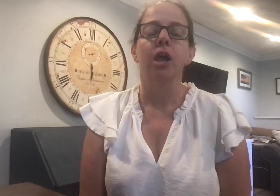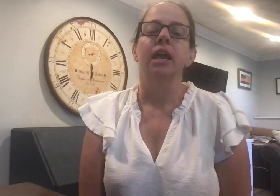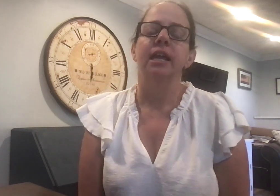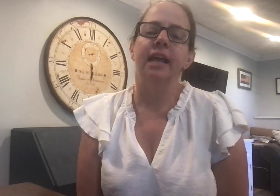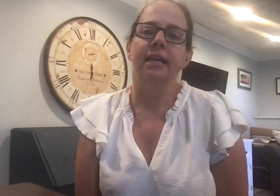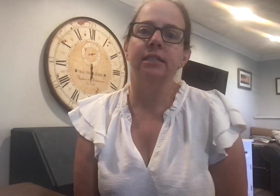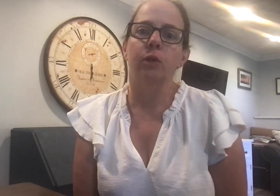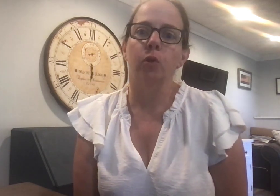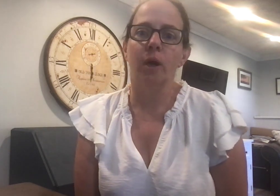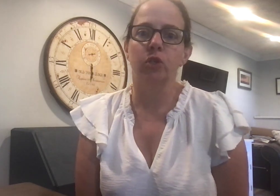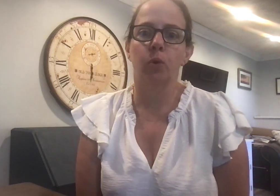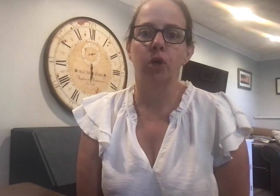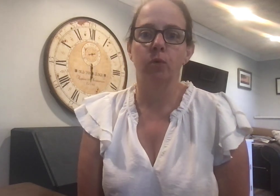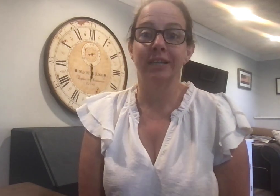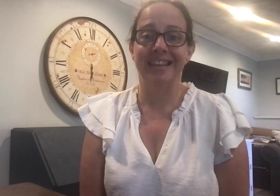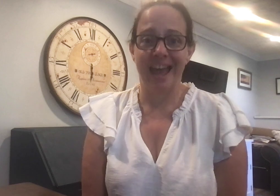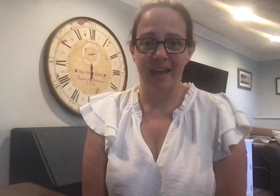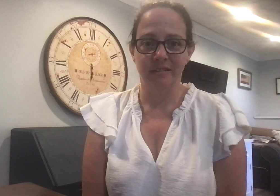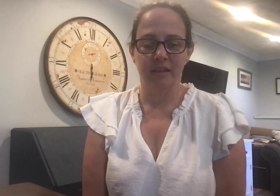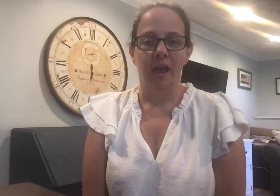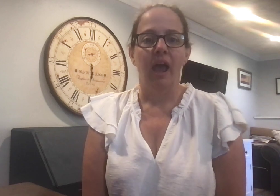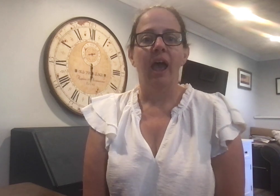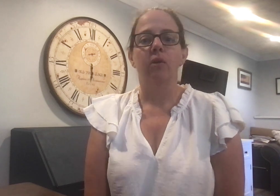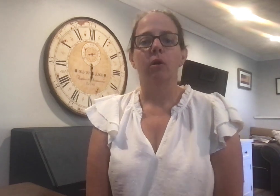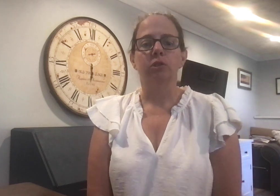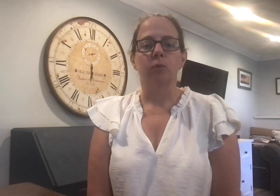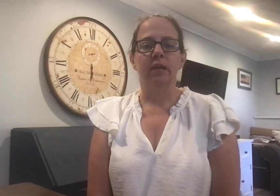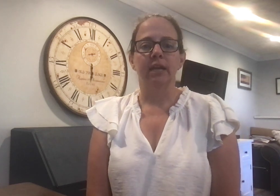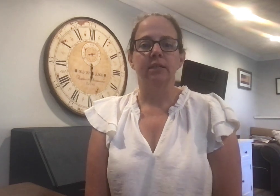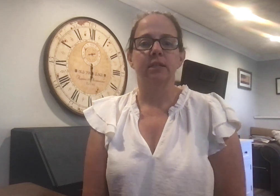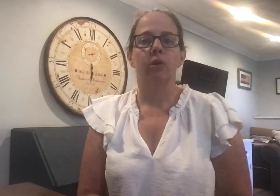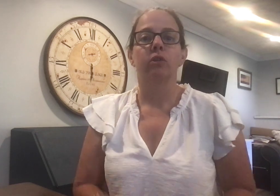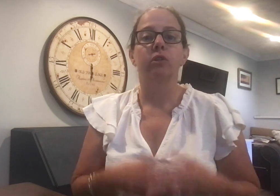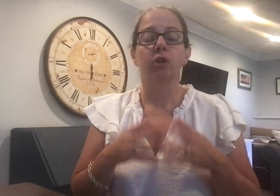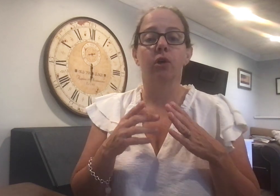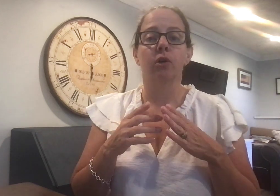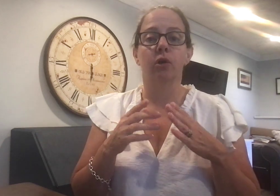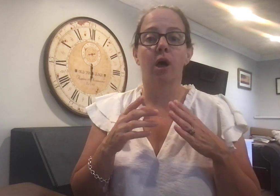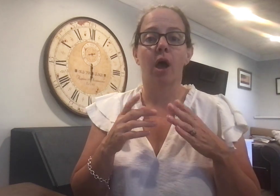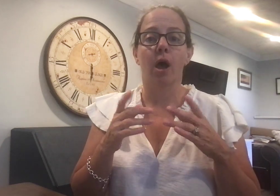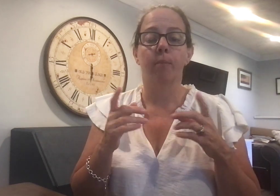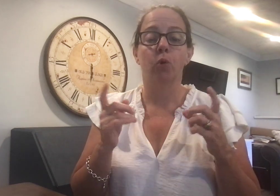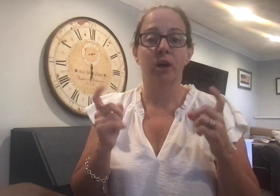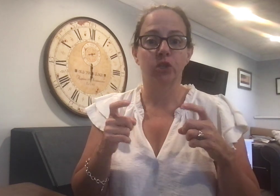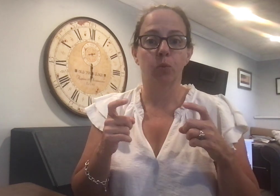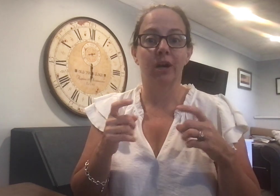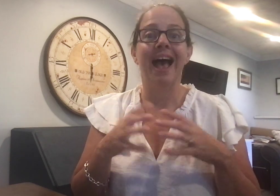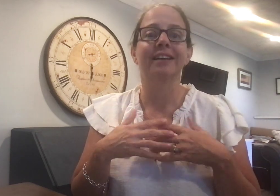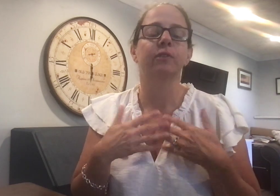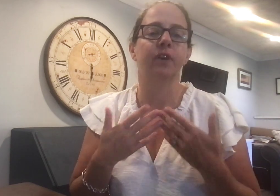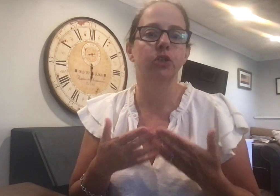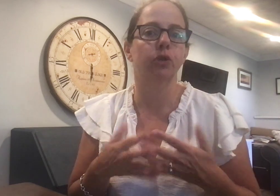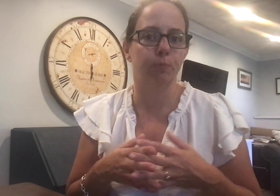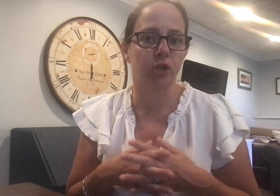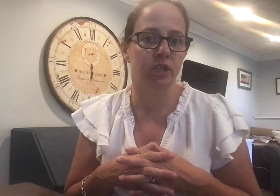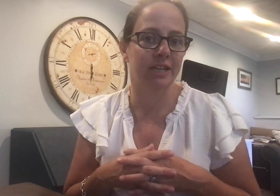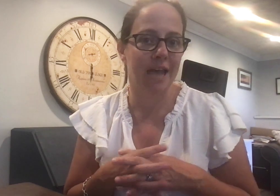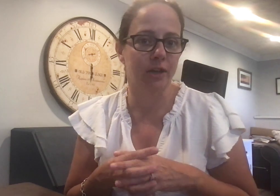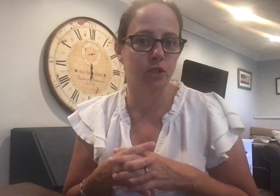in ASL, the question word goes at the end. And also in ASL, the question word has a facial expression attached to